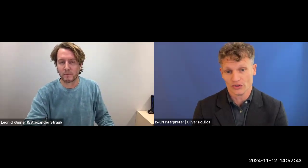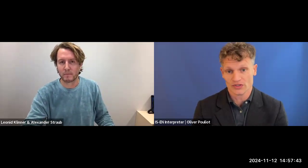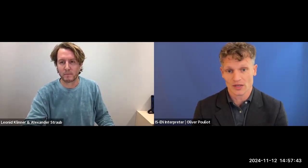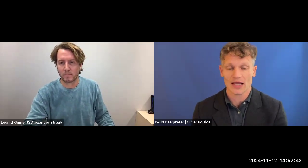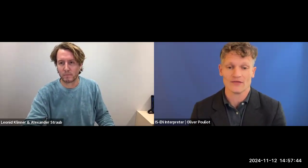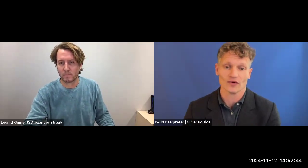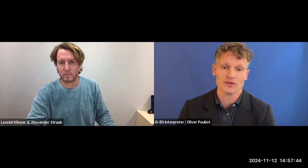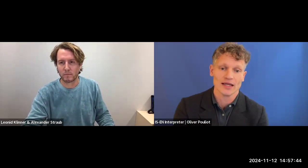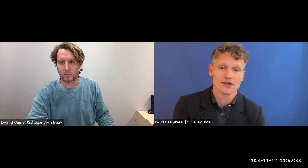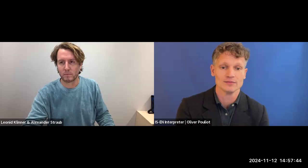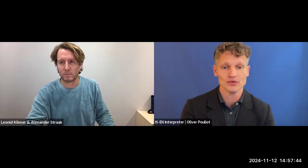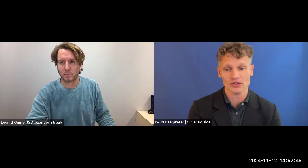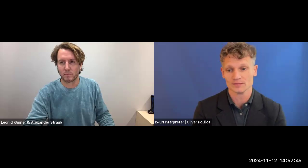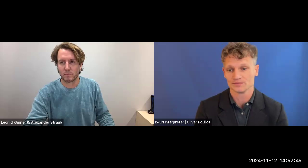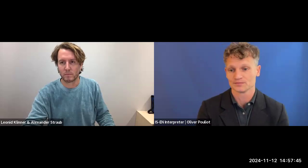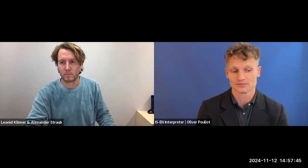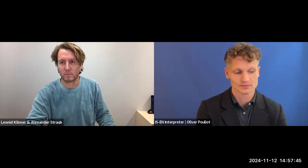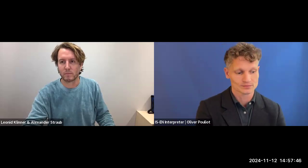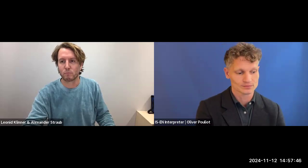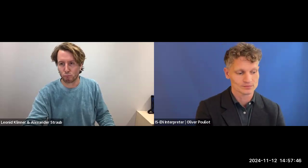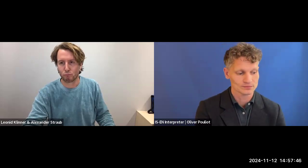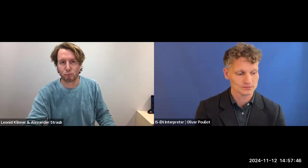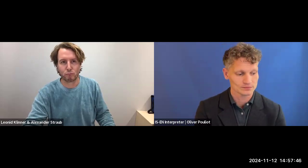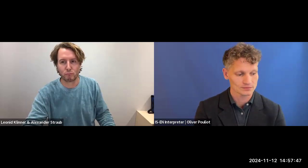when we're using a platform like Moodle.